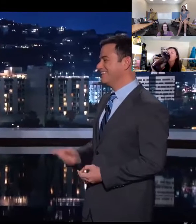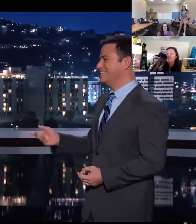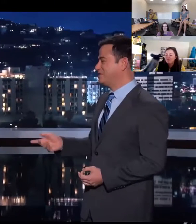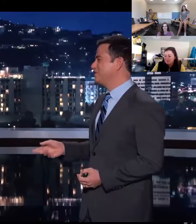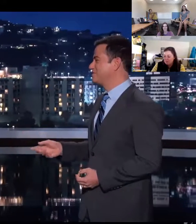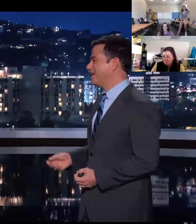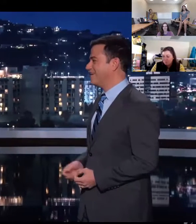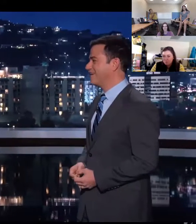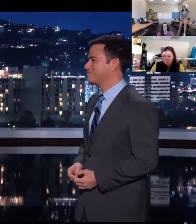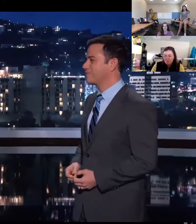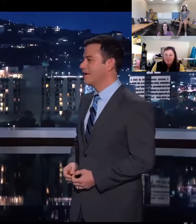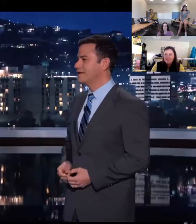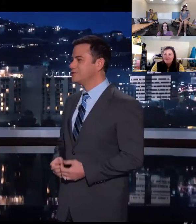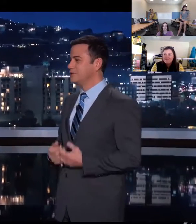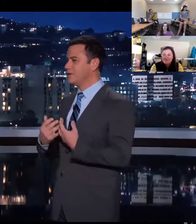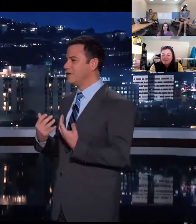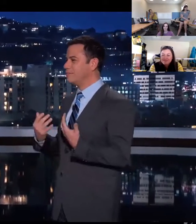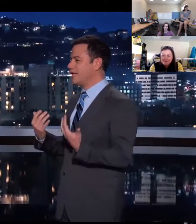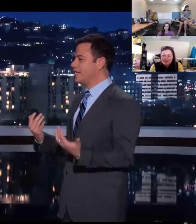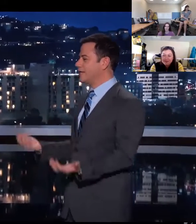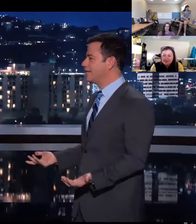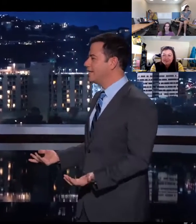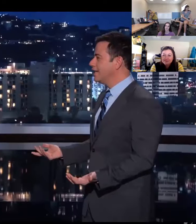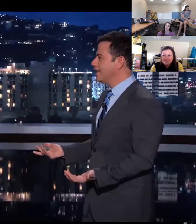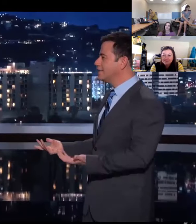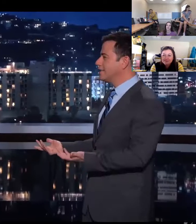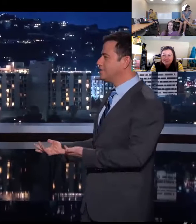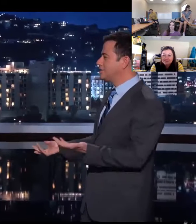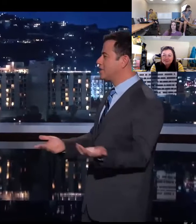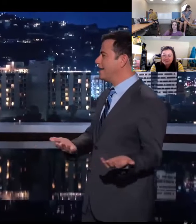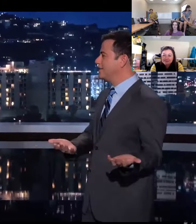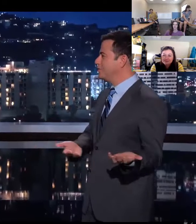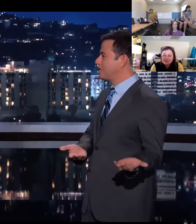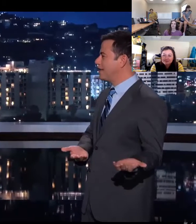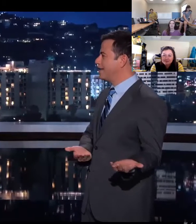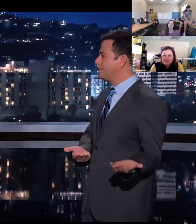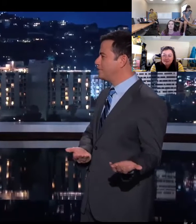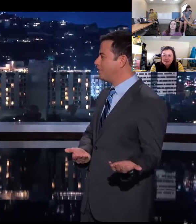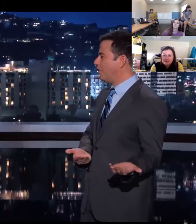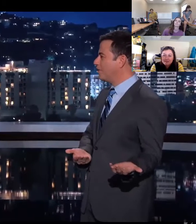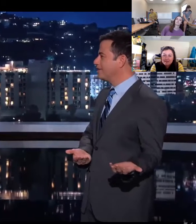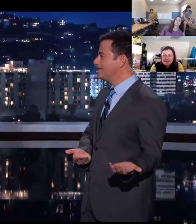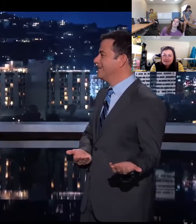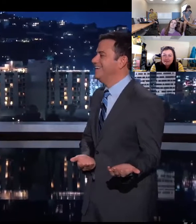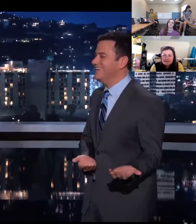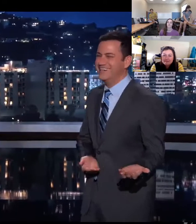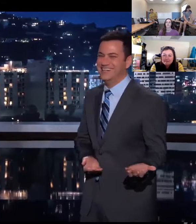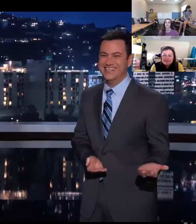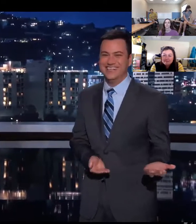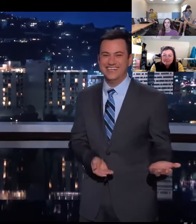Listen to his sorry. So in your opinion, does this guy know sign language at all? No, not at all.